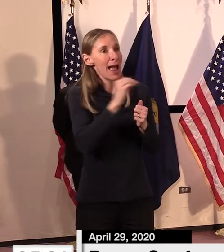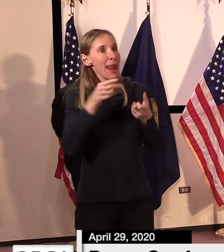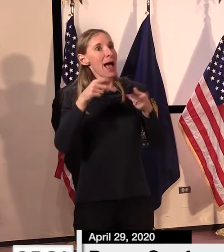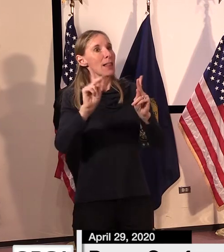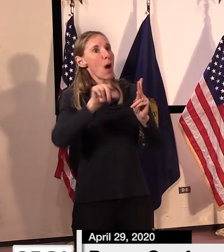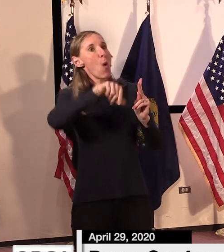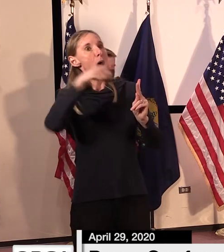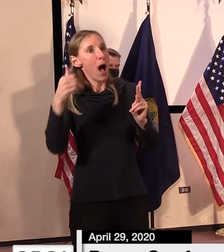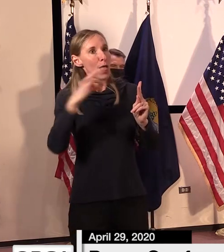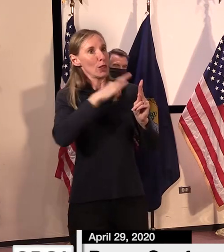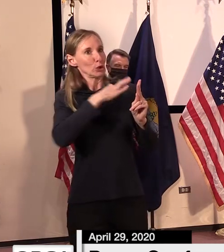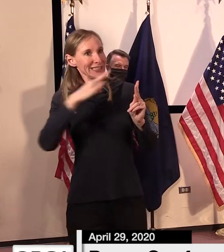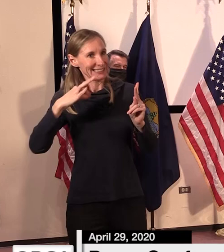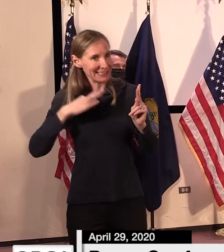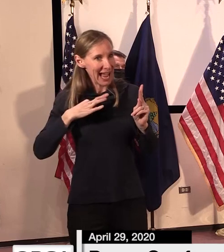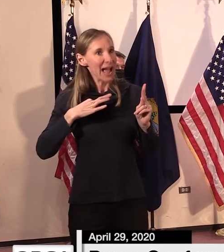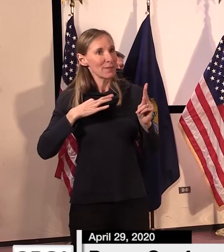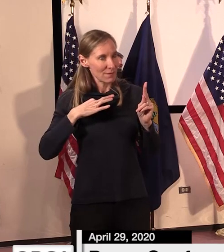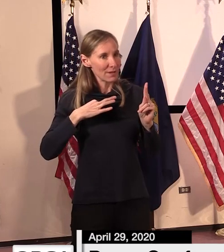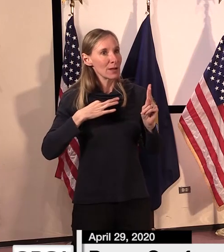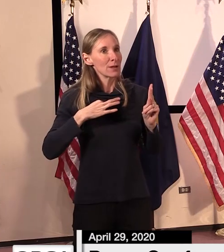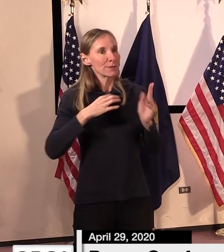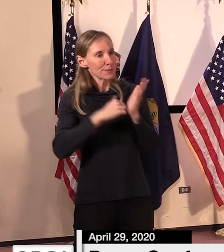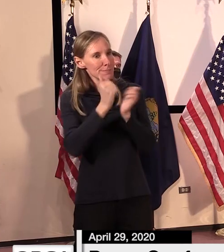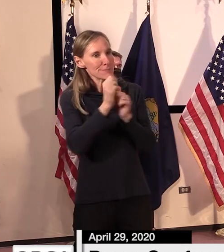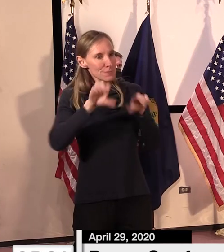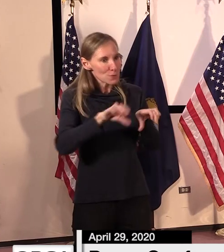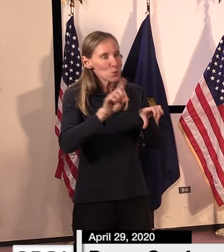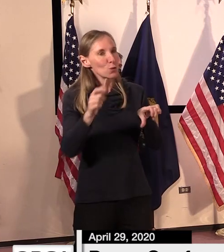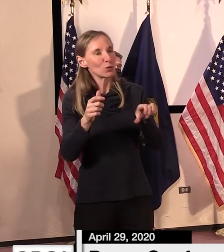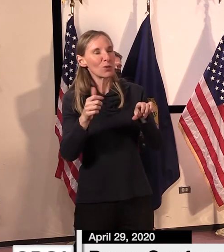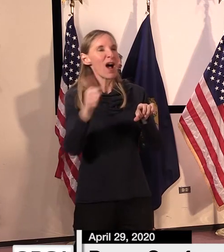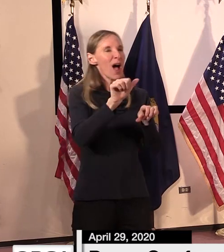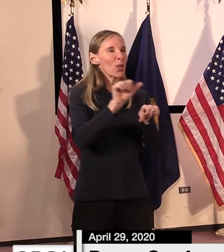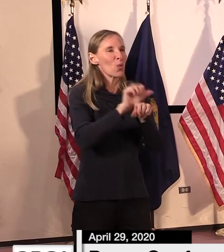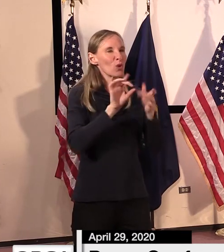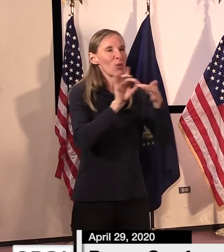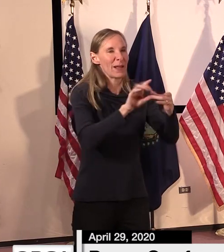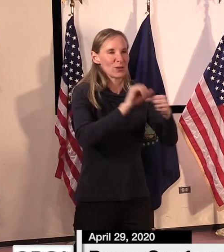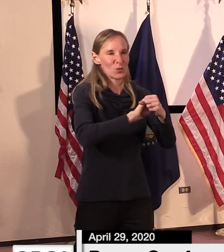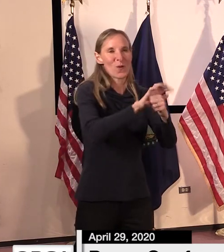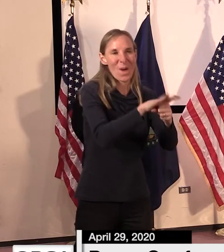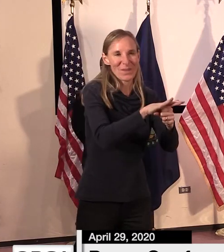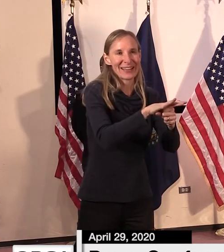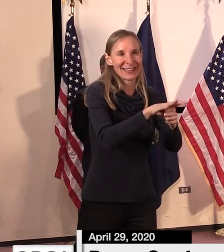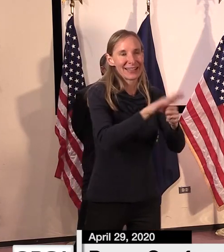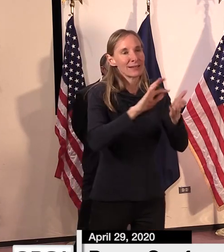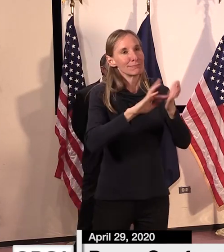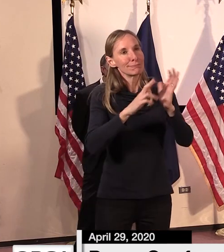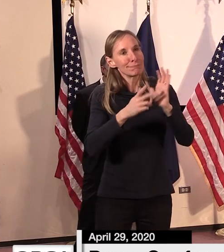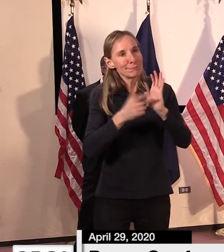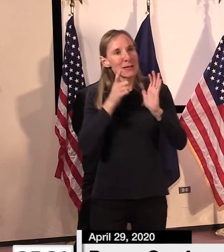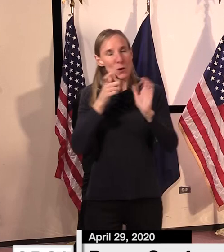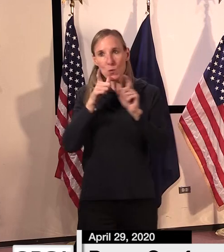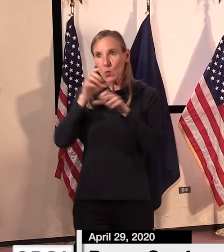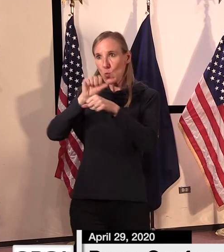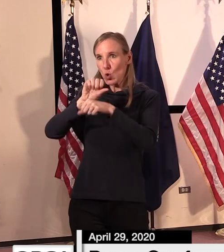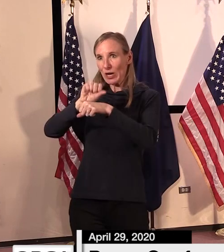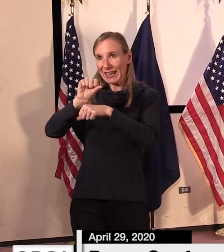to take on the other work critical to our ongoing efforts to limit the spread of illness and restart